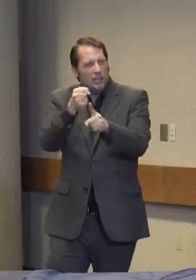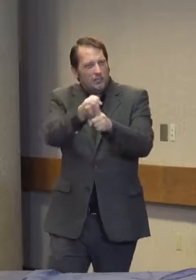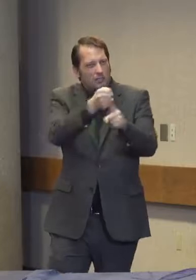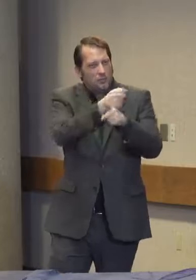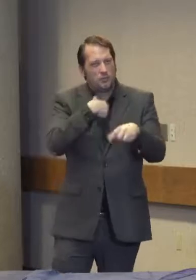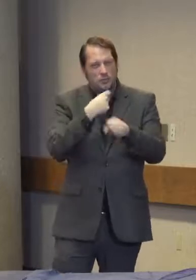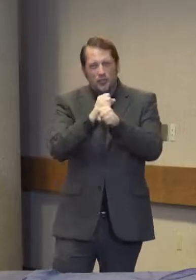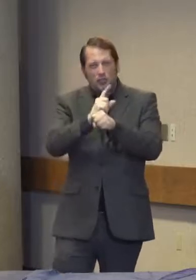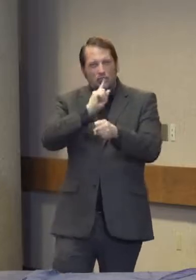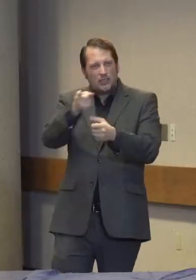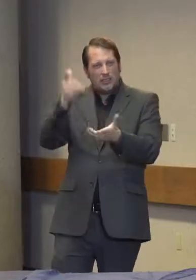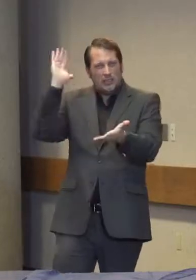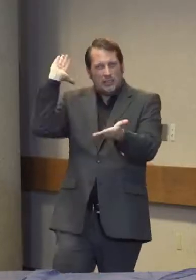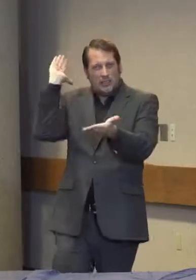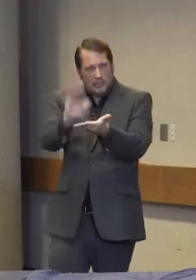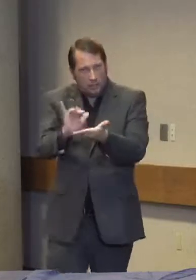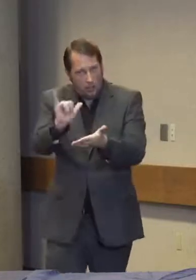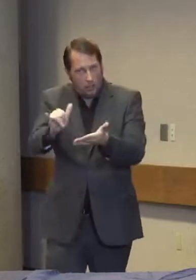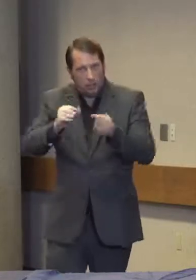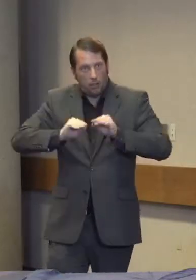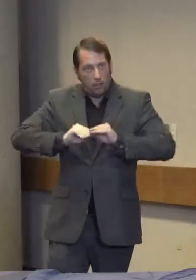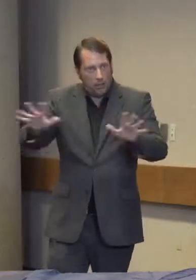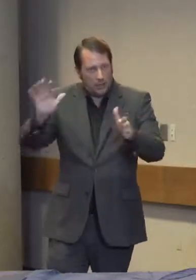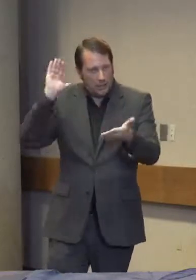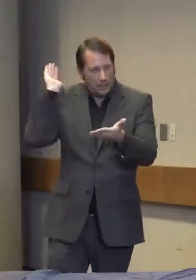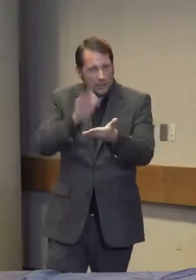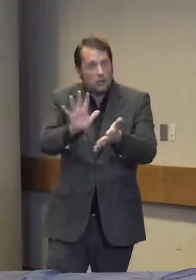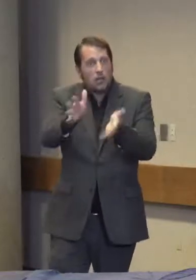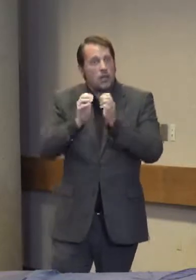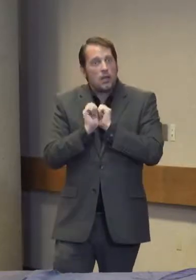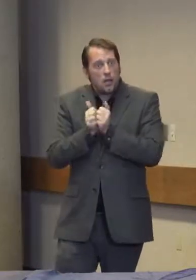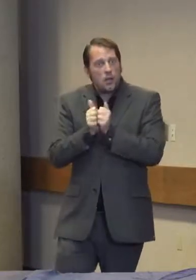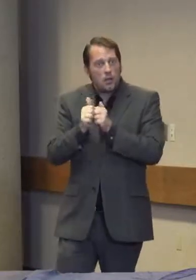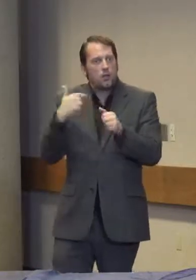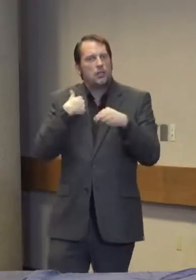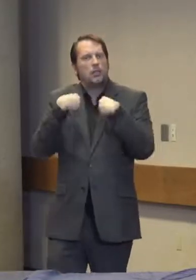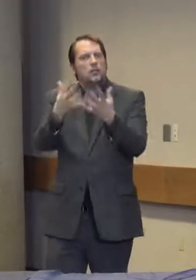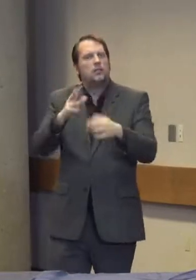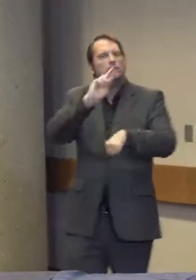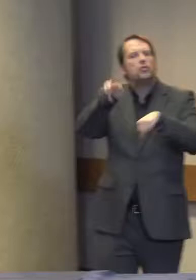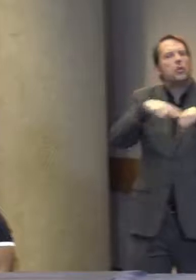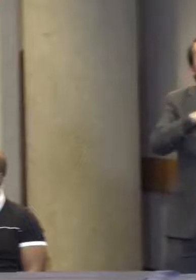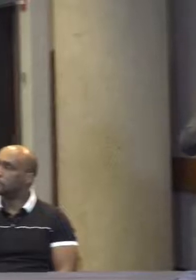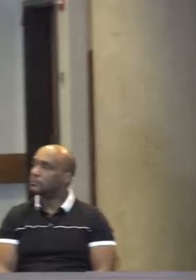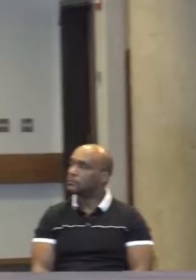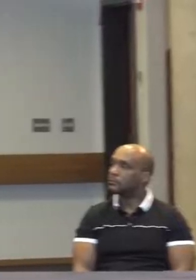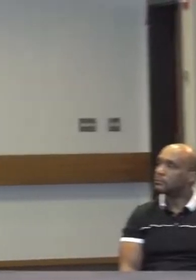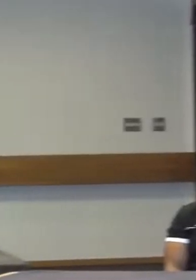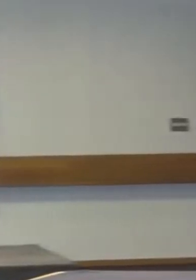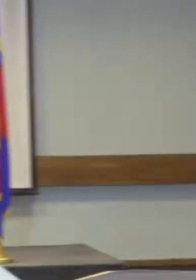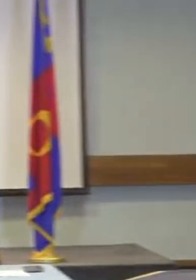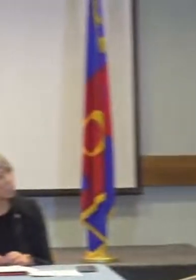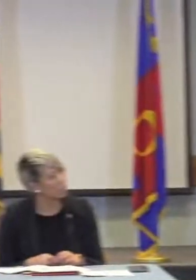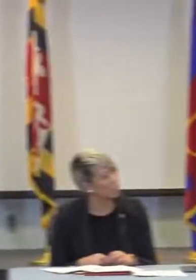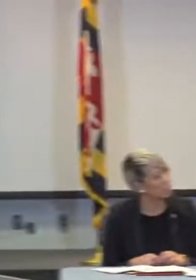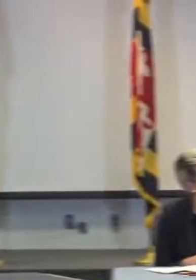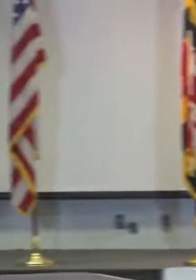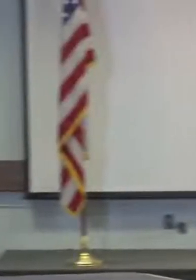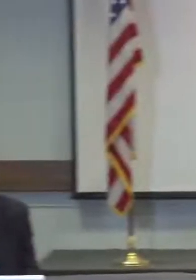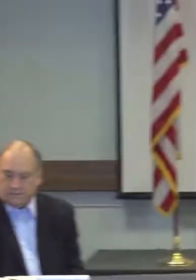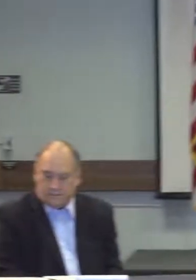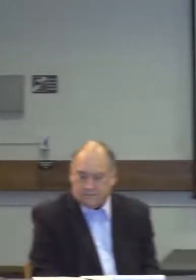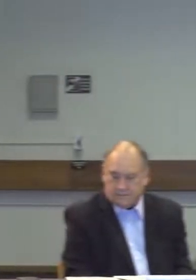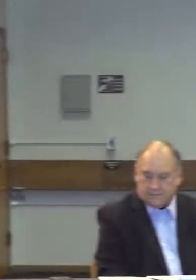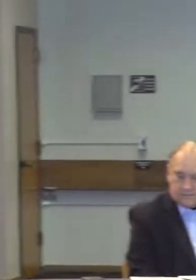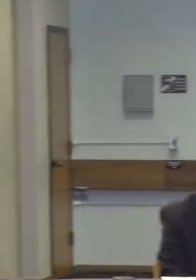extent that we can by providing some sense of normalcy through education and things like that. That's right, and I should give a shout out to the nonprofits who are